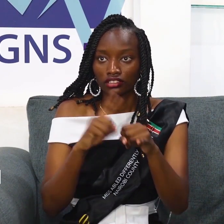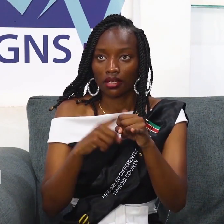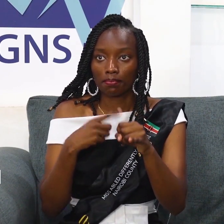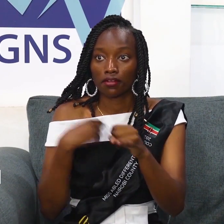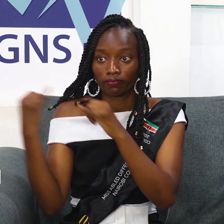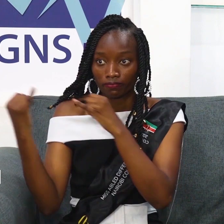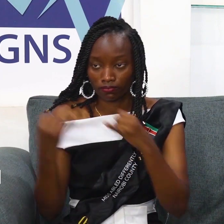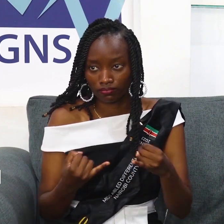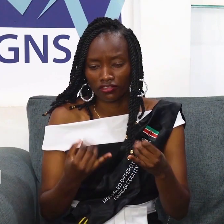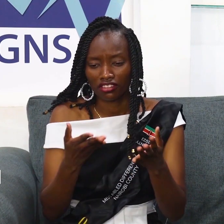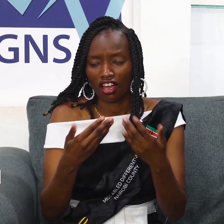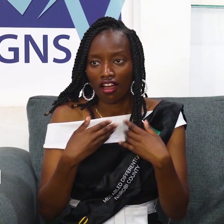and